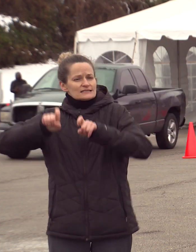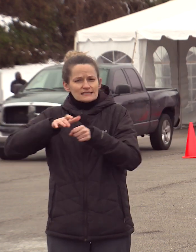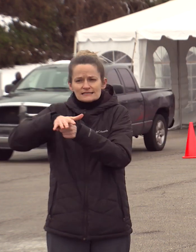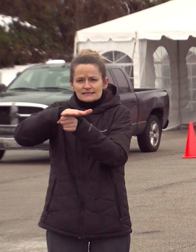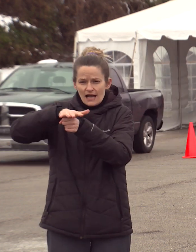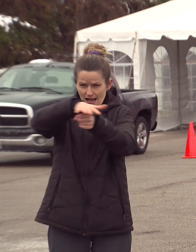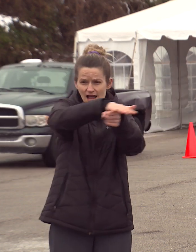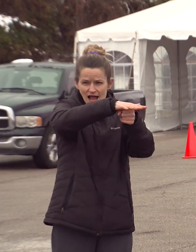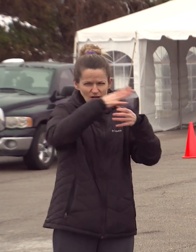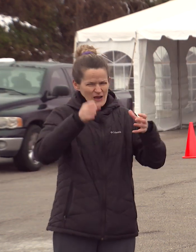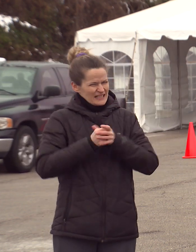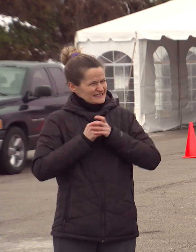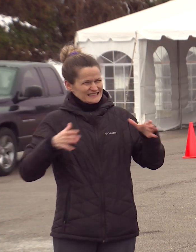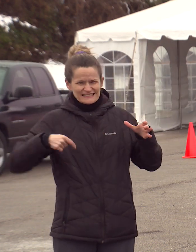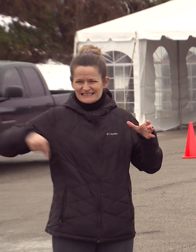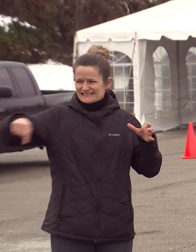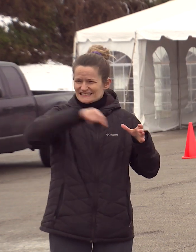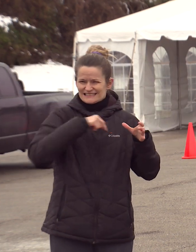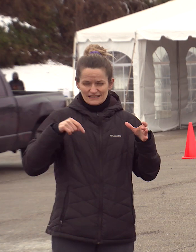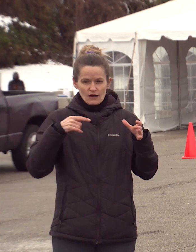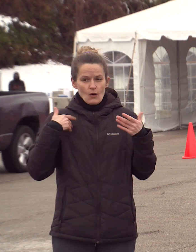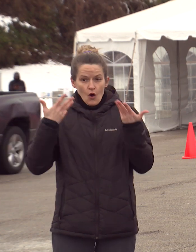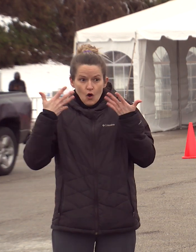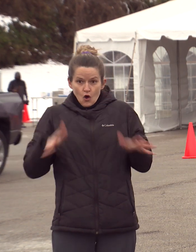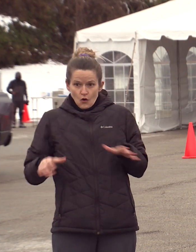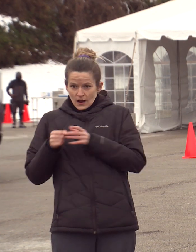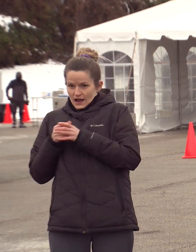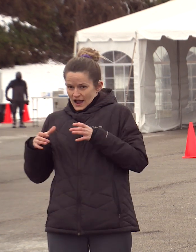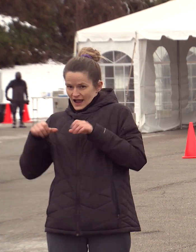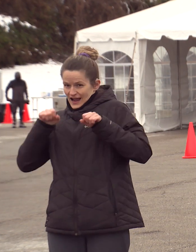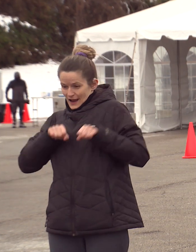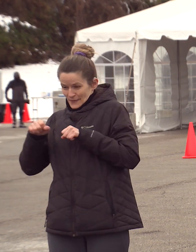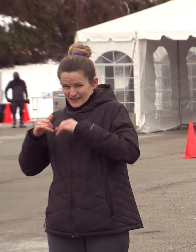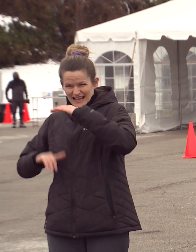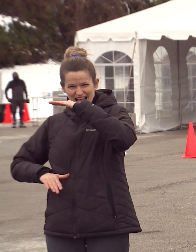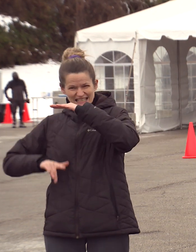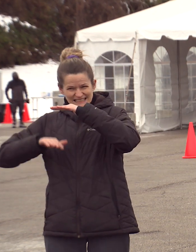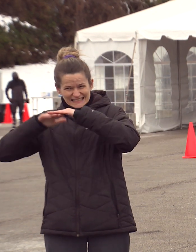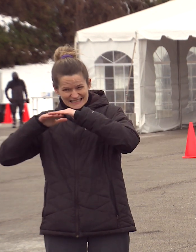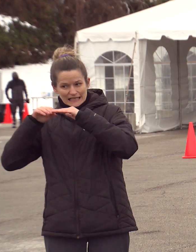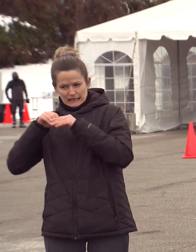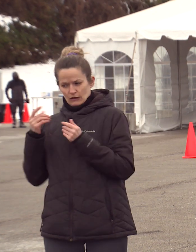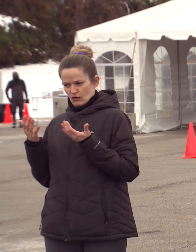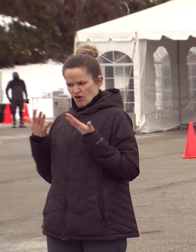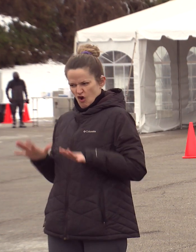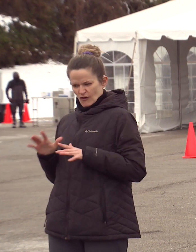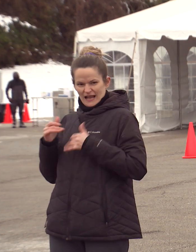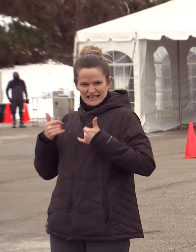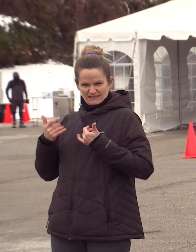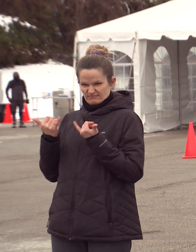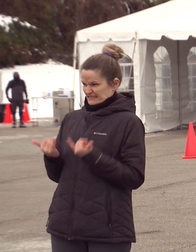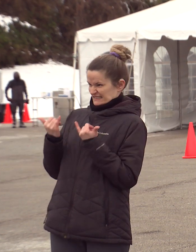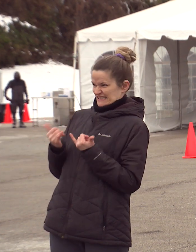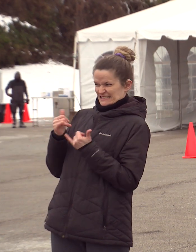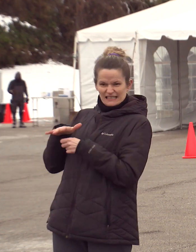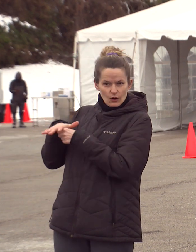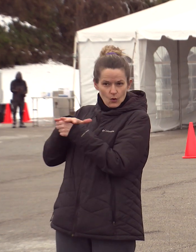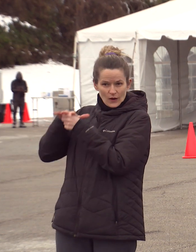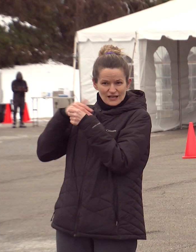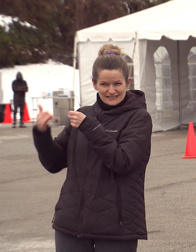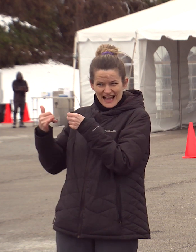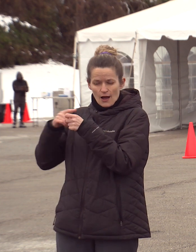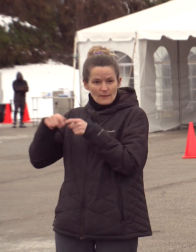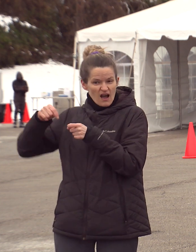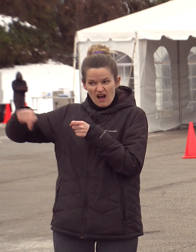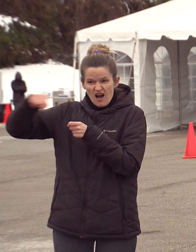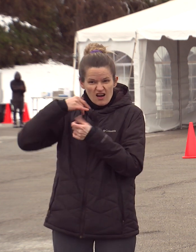existing sites. And in line with these efforts, at-home test kits, we all know, continue to be in short supply across the country and